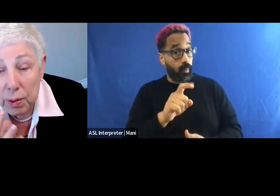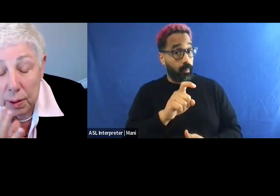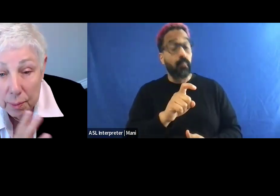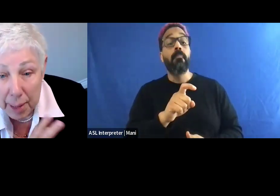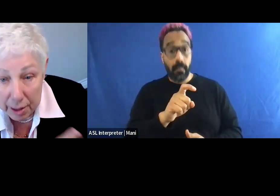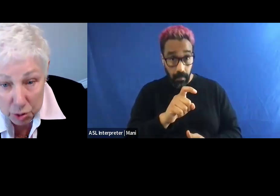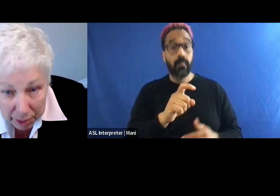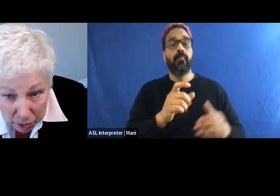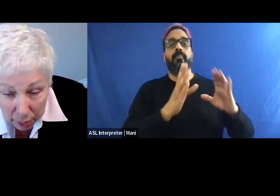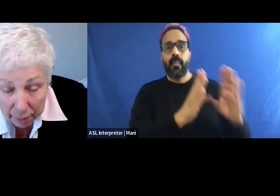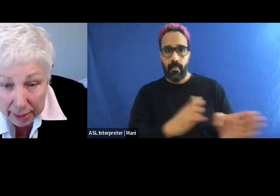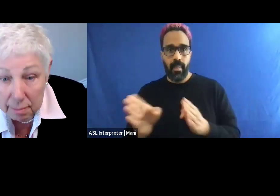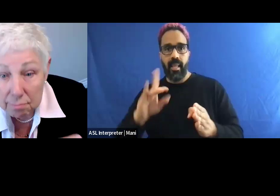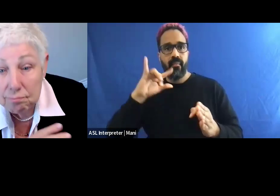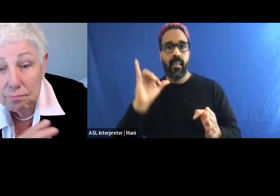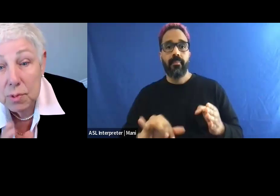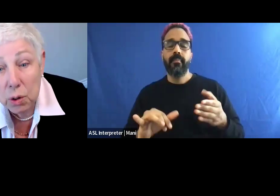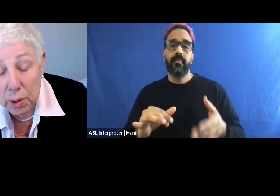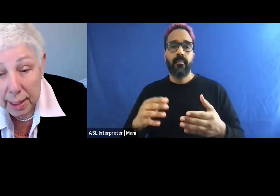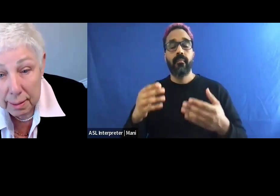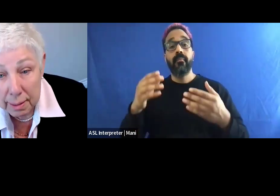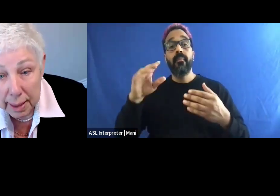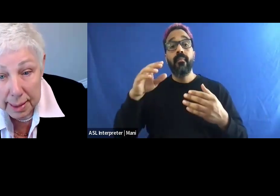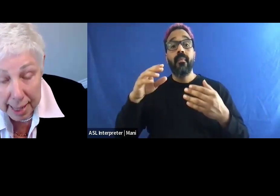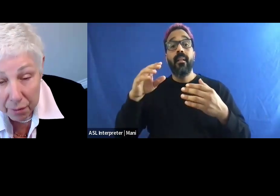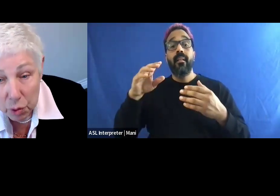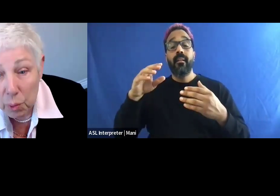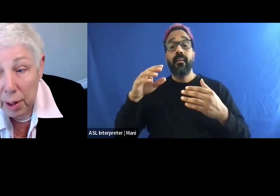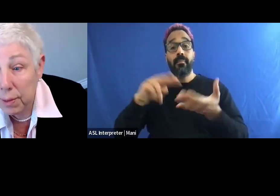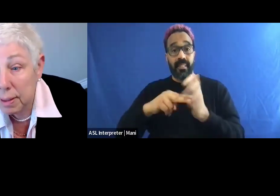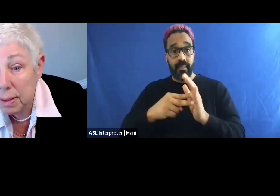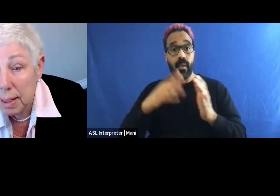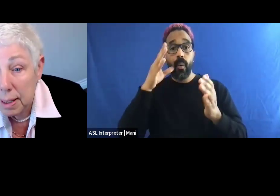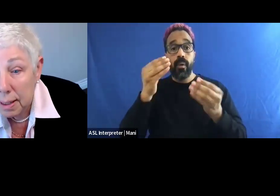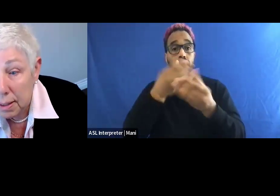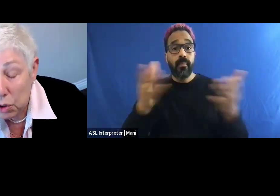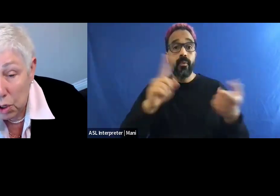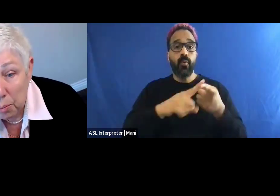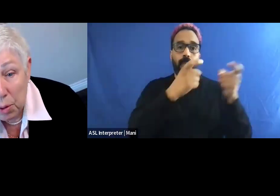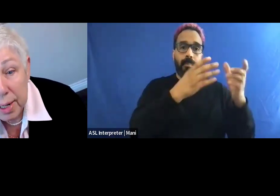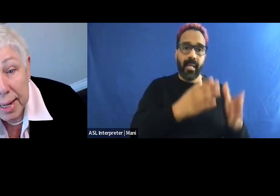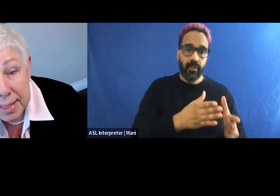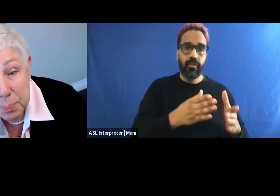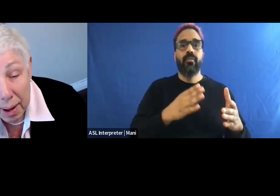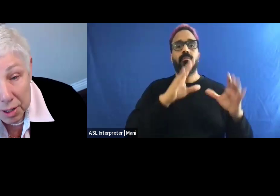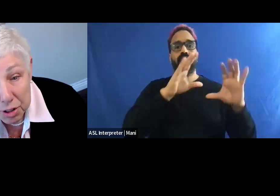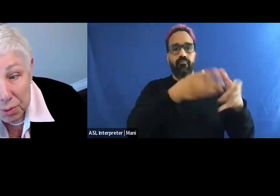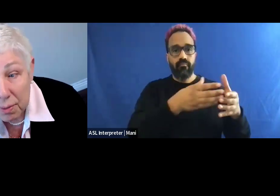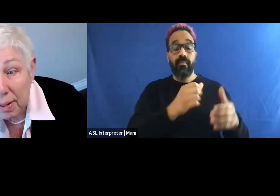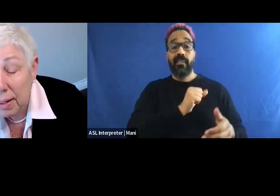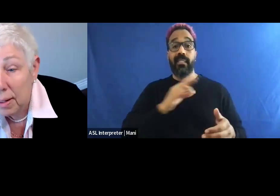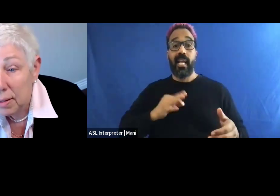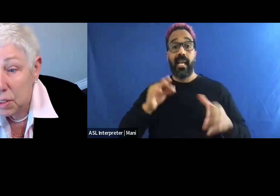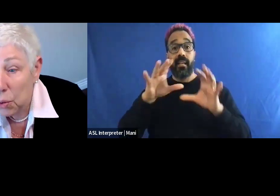so that the management is aware of it, so that the staff are aware of it, so the community gets behind